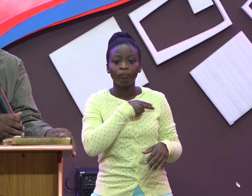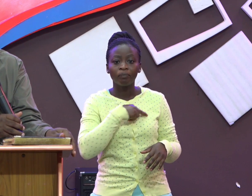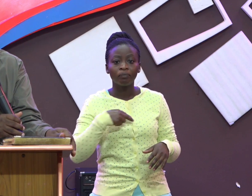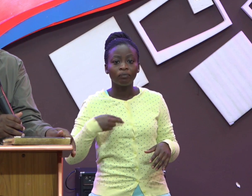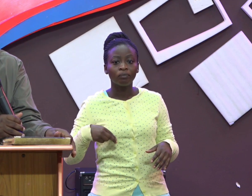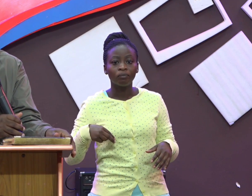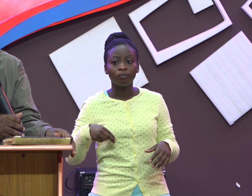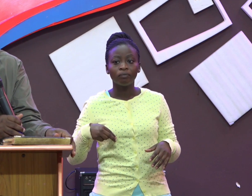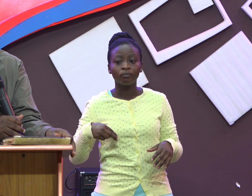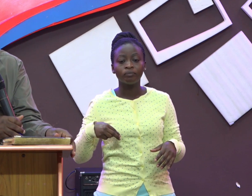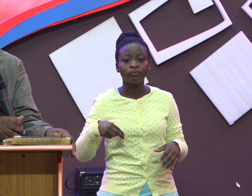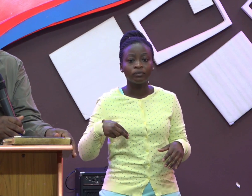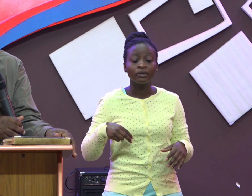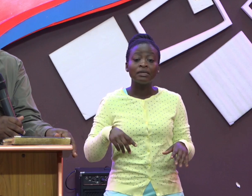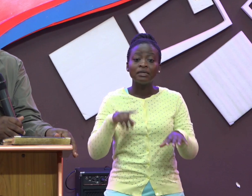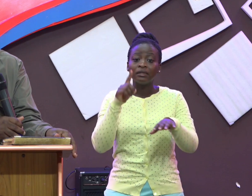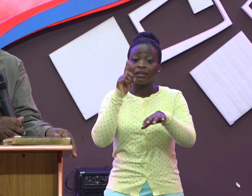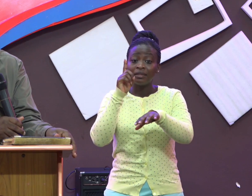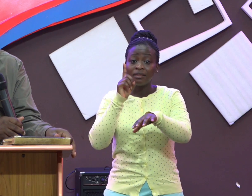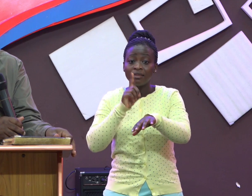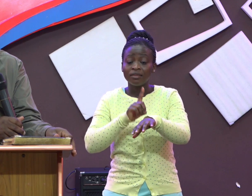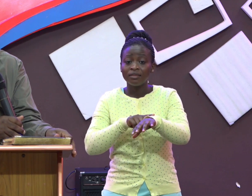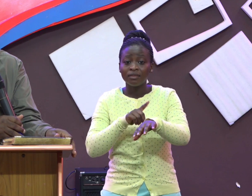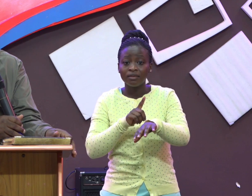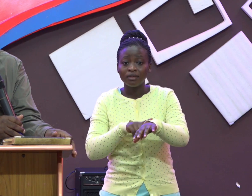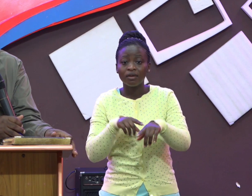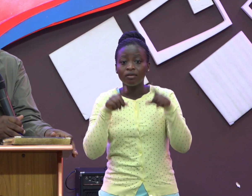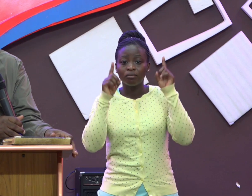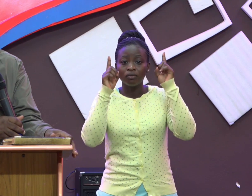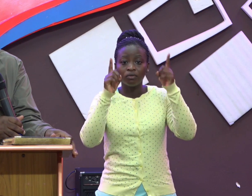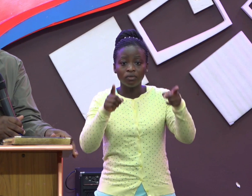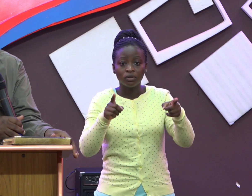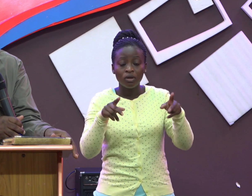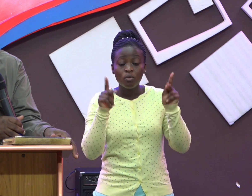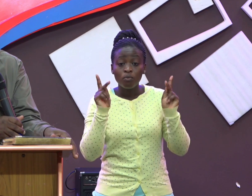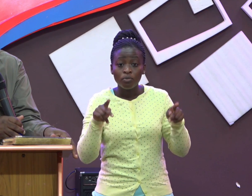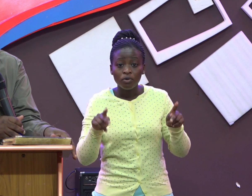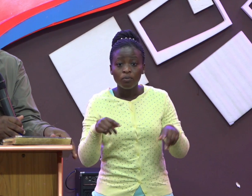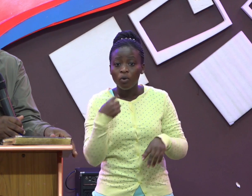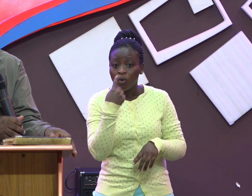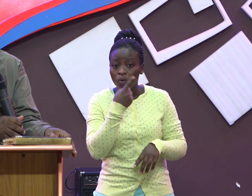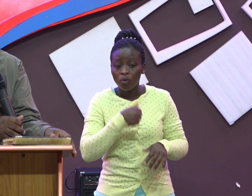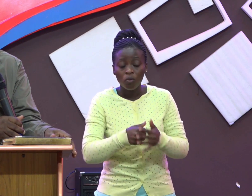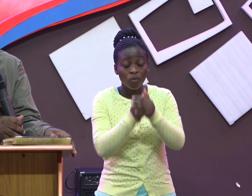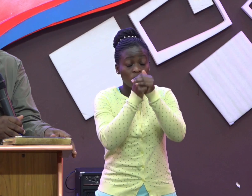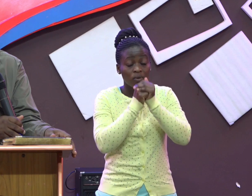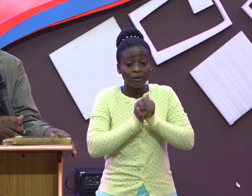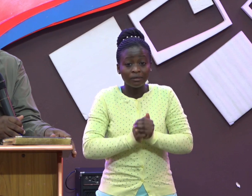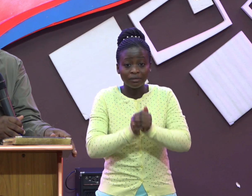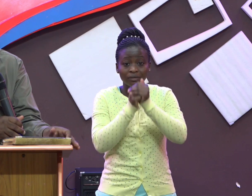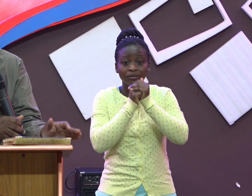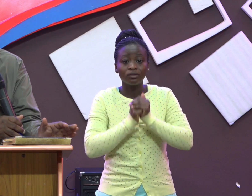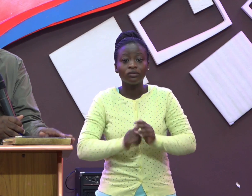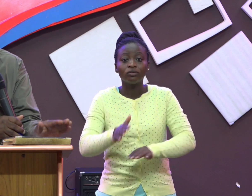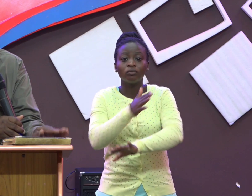verse 20, a time has come that those who worship God, they will worship Him in truth